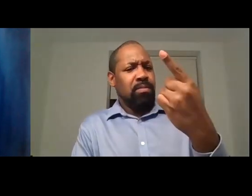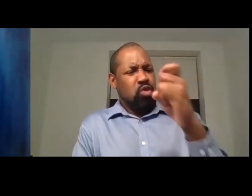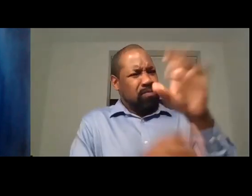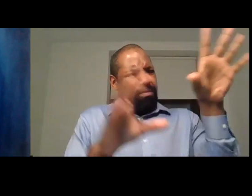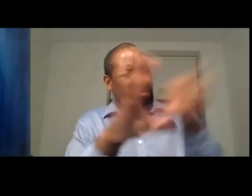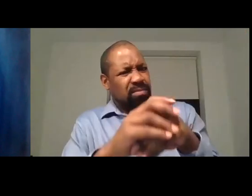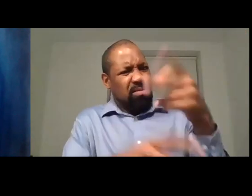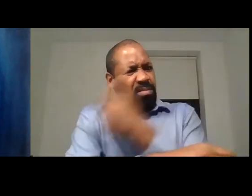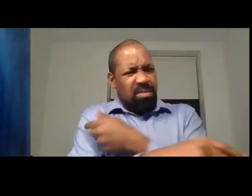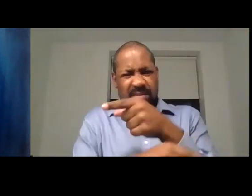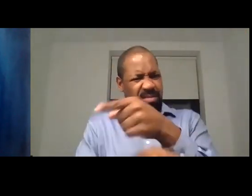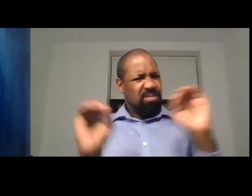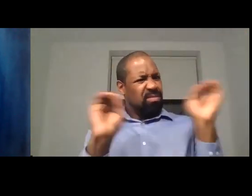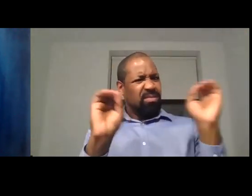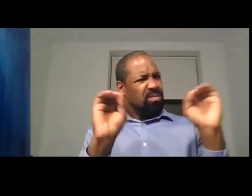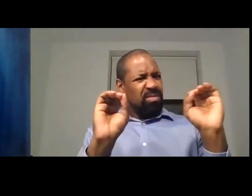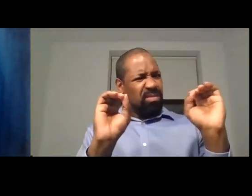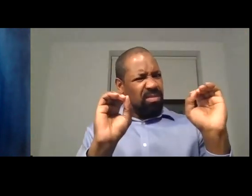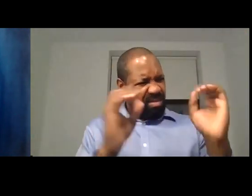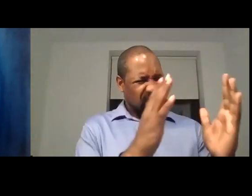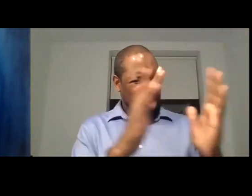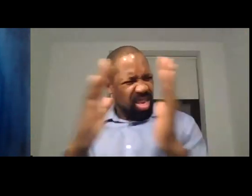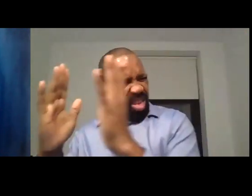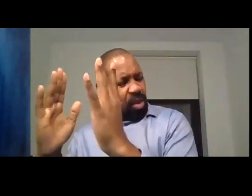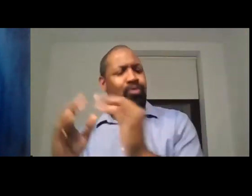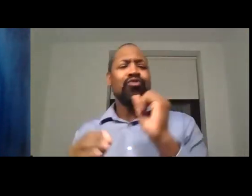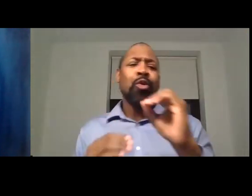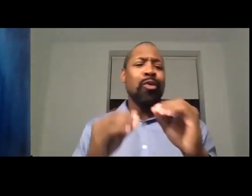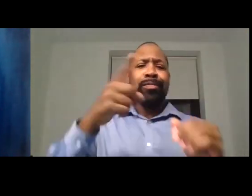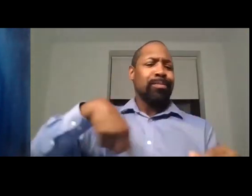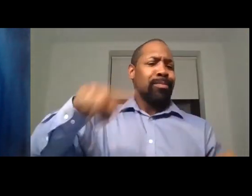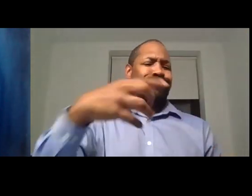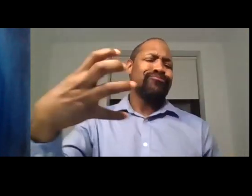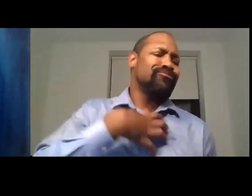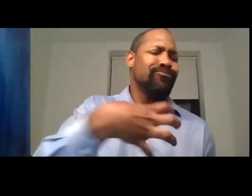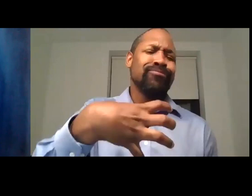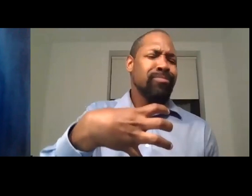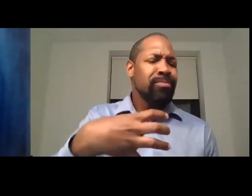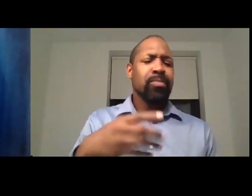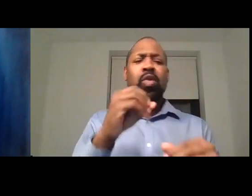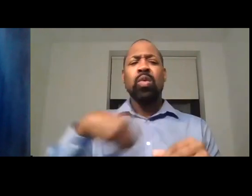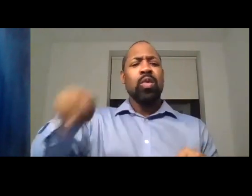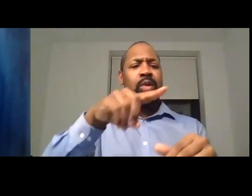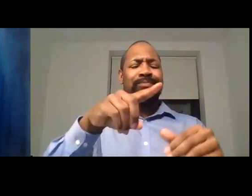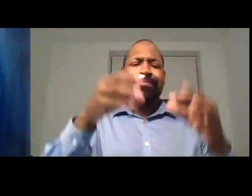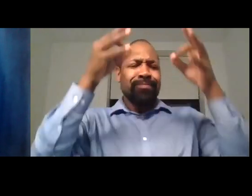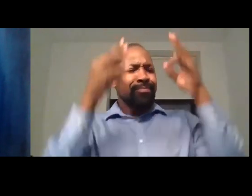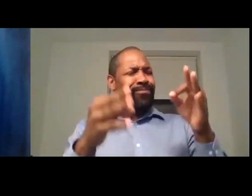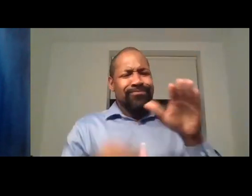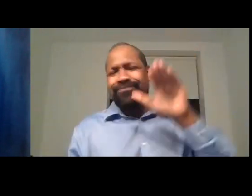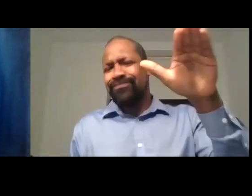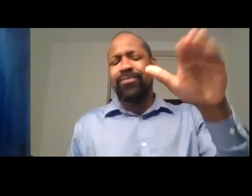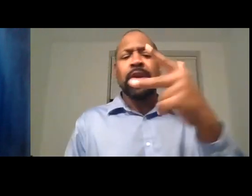many others, and trying to see them as in phase 1, which they were not. They were further down in the phases. So we